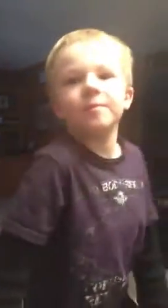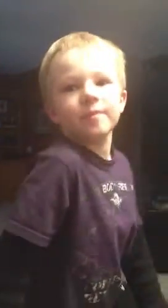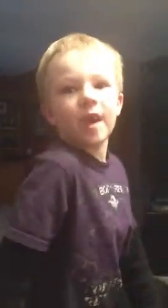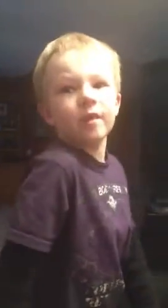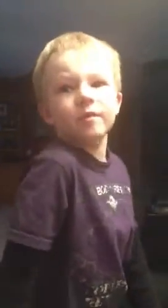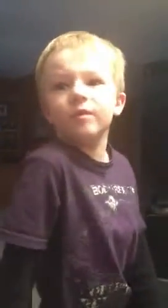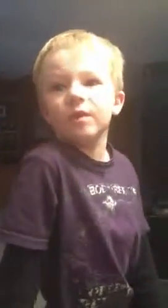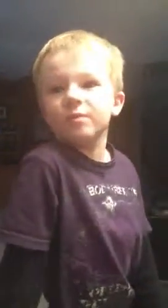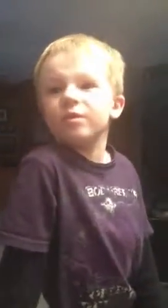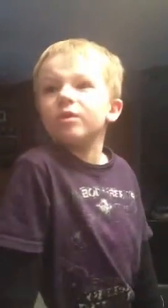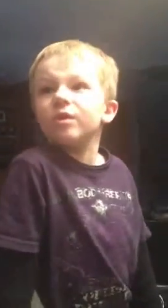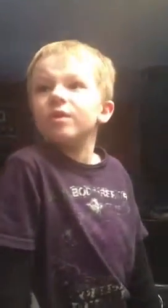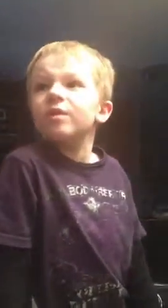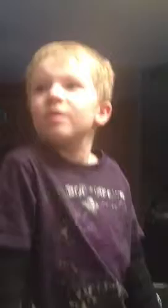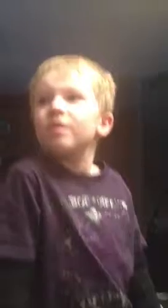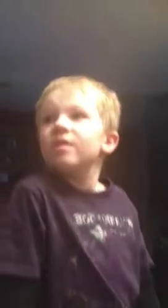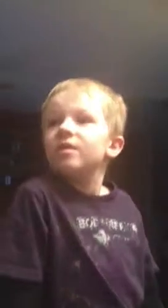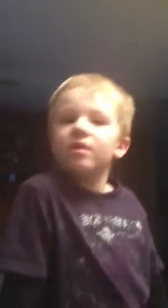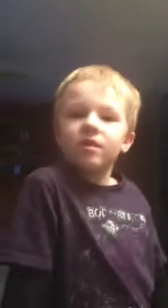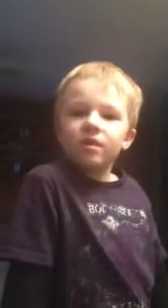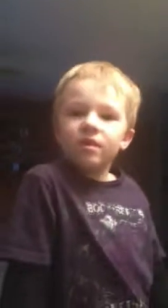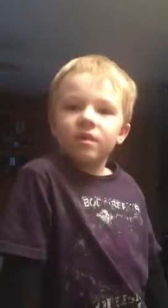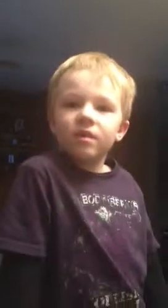I don't know anymore. Do you know like happy and sad?